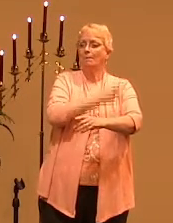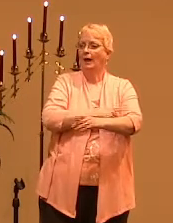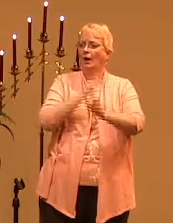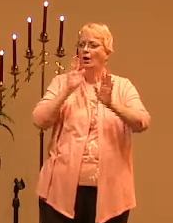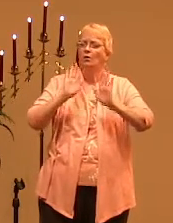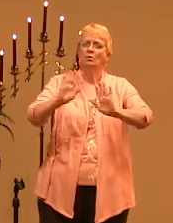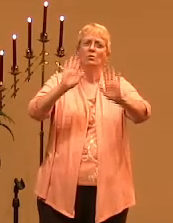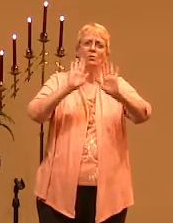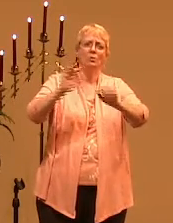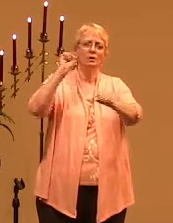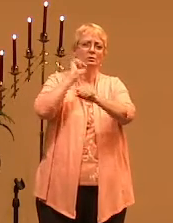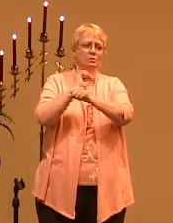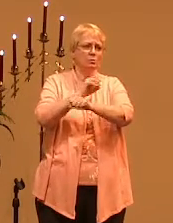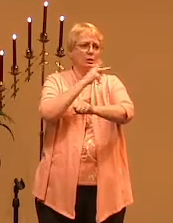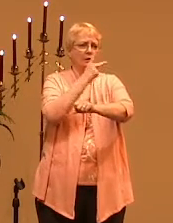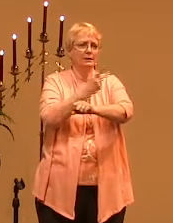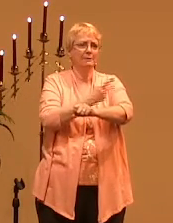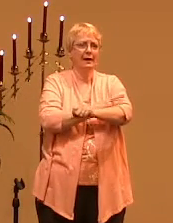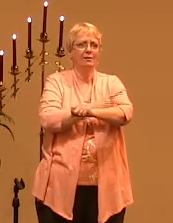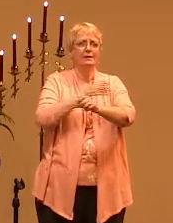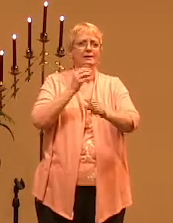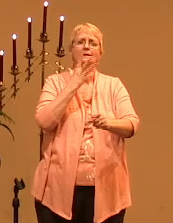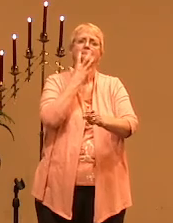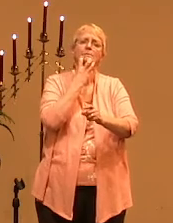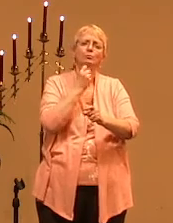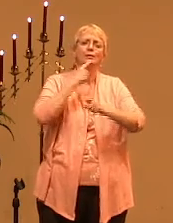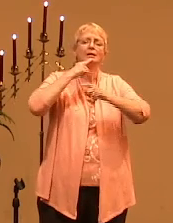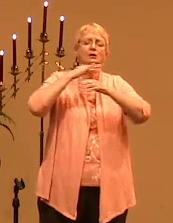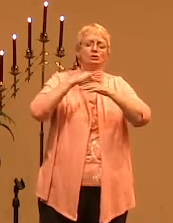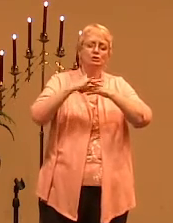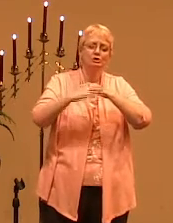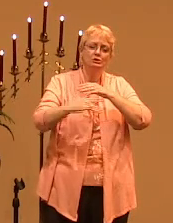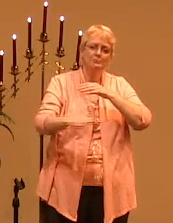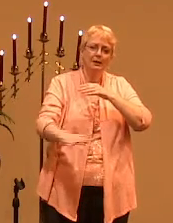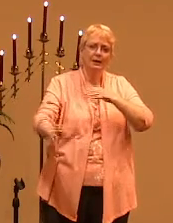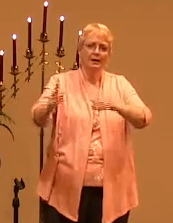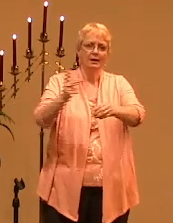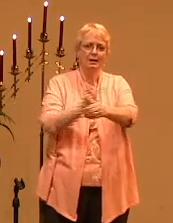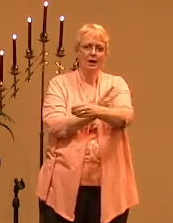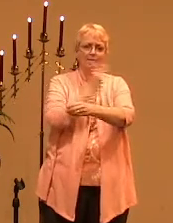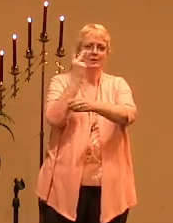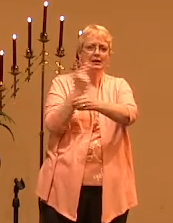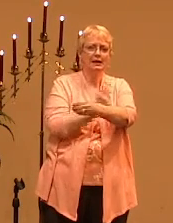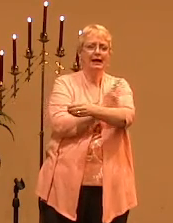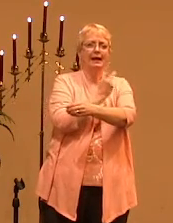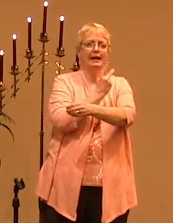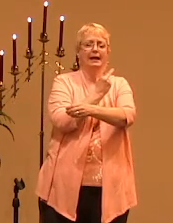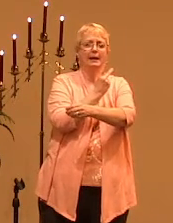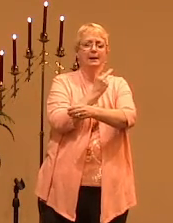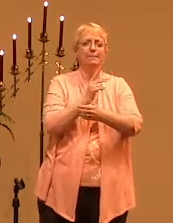power, power, wonder-working power in the precious blood of the